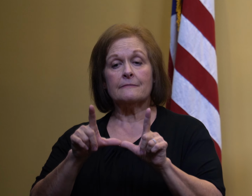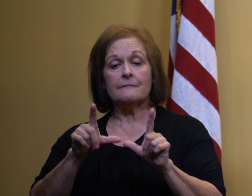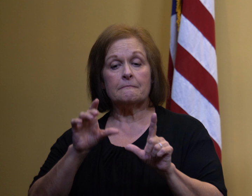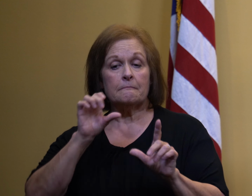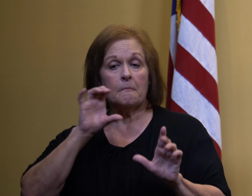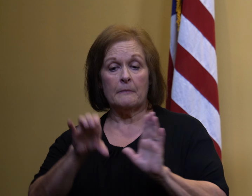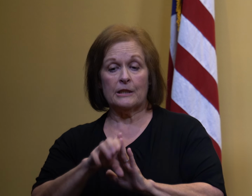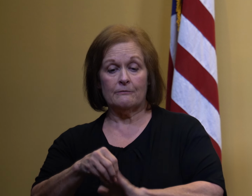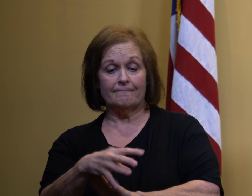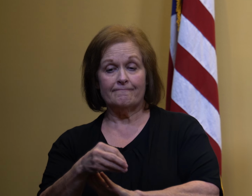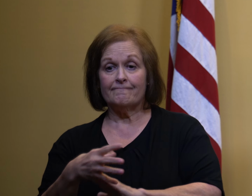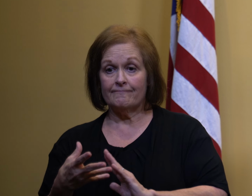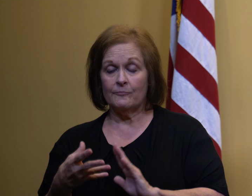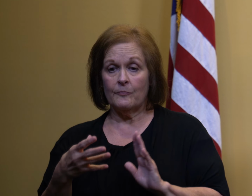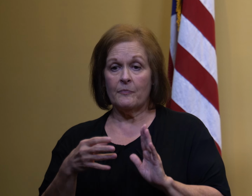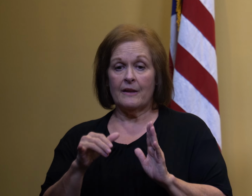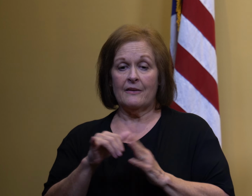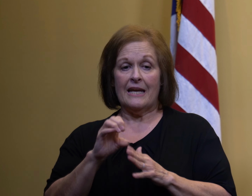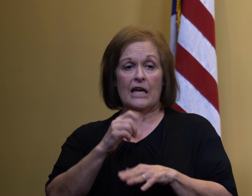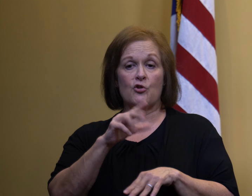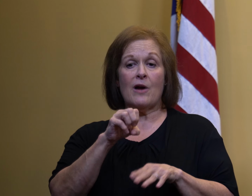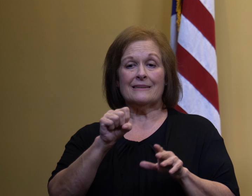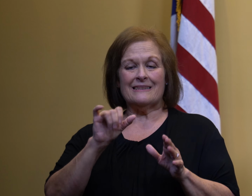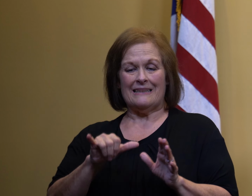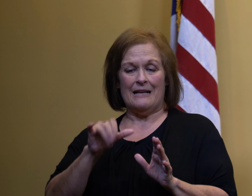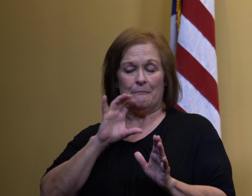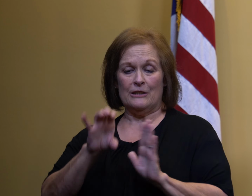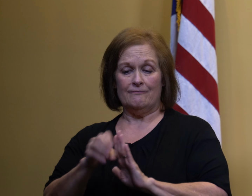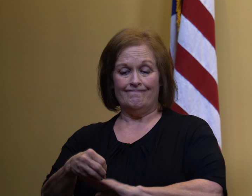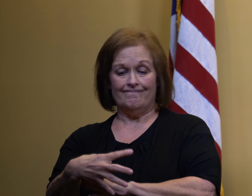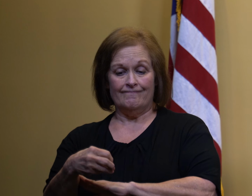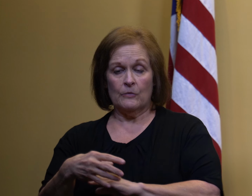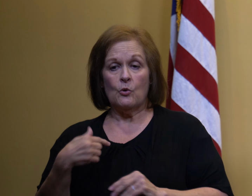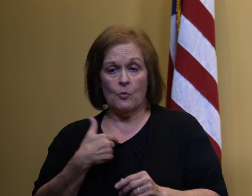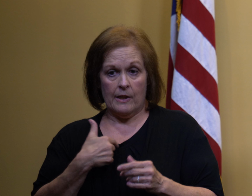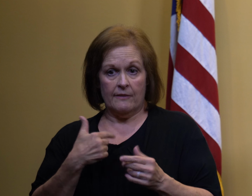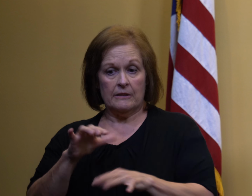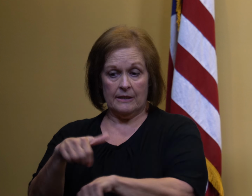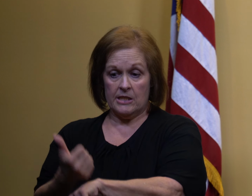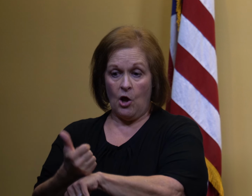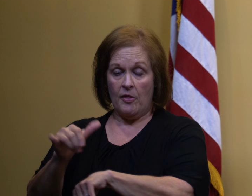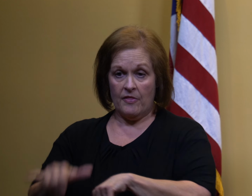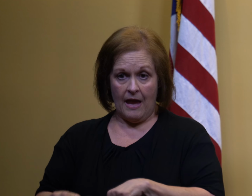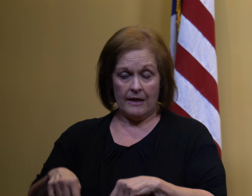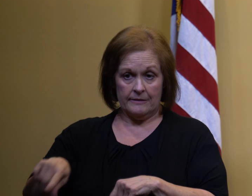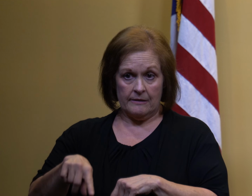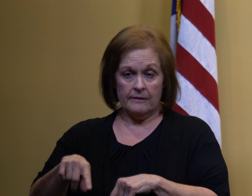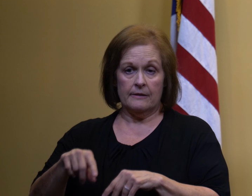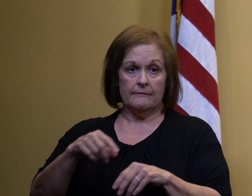been installing those, the ingress and egress on the interstate. We put resources there, those force